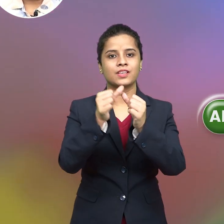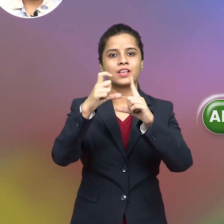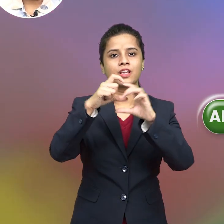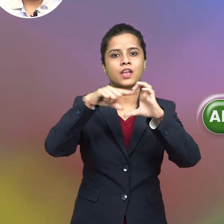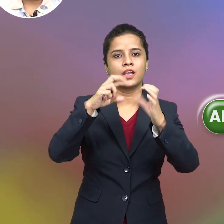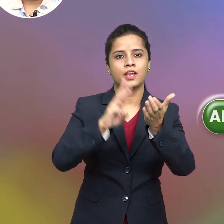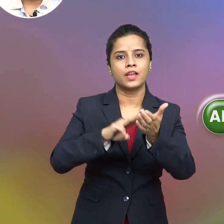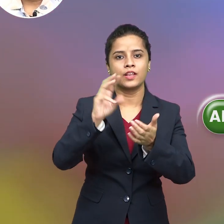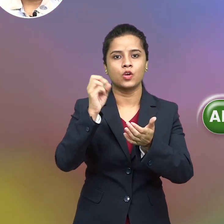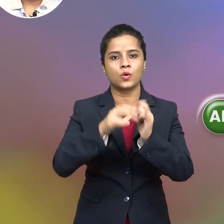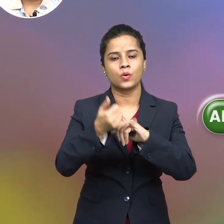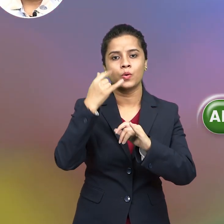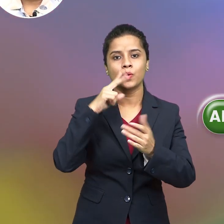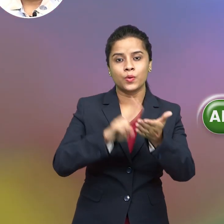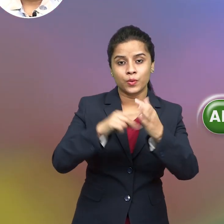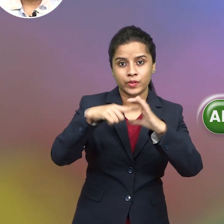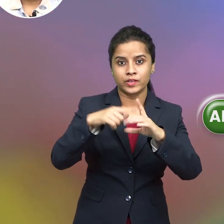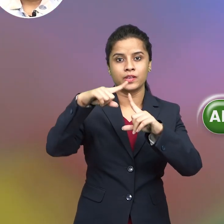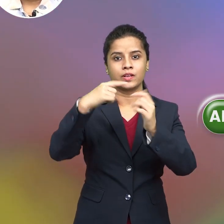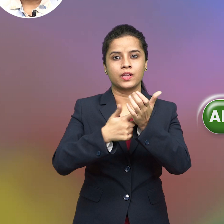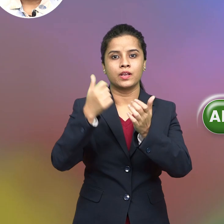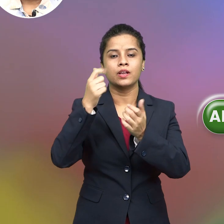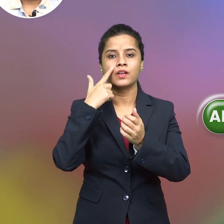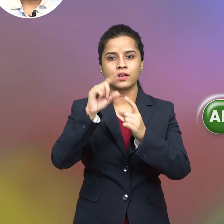adenosine triphosphate or ATP.